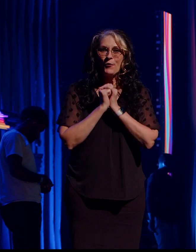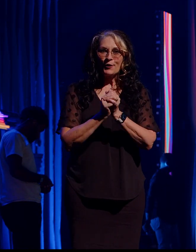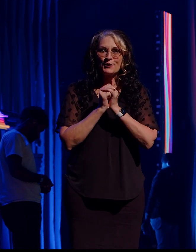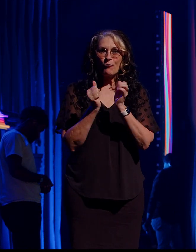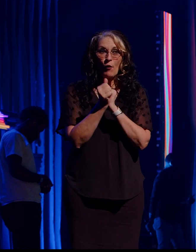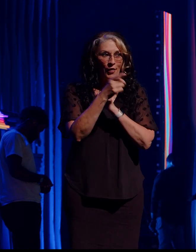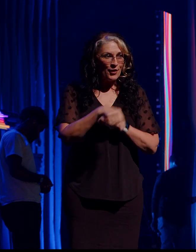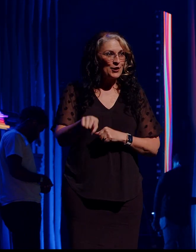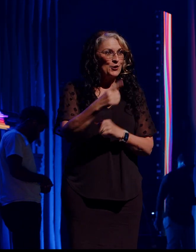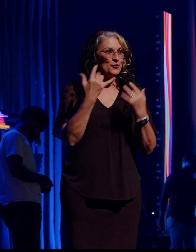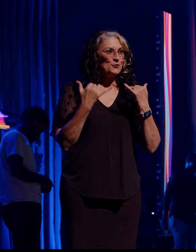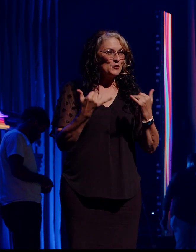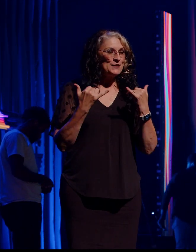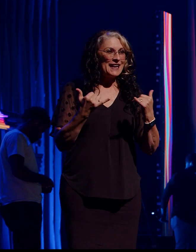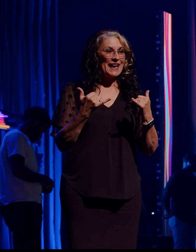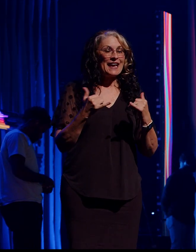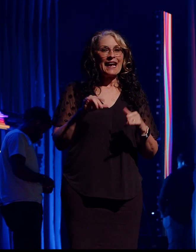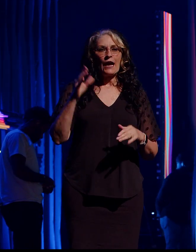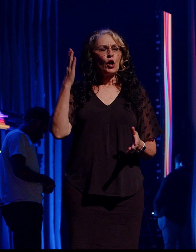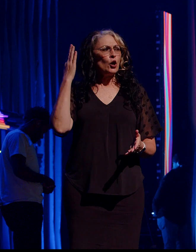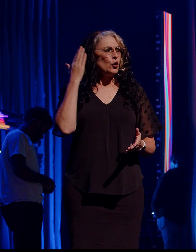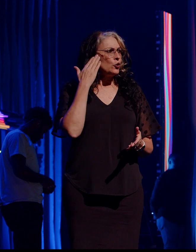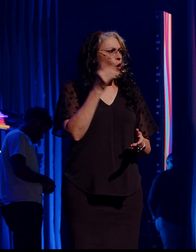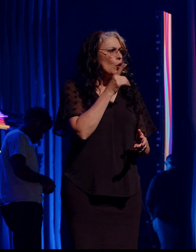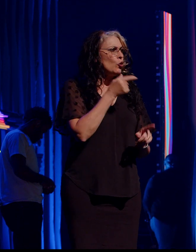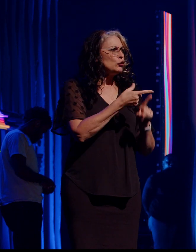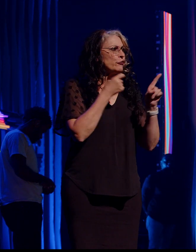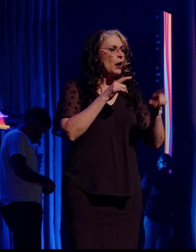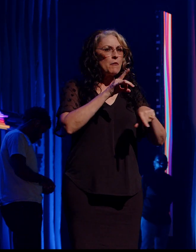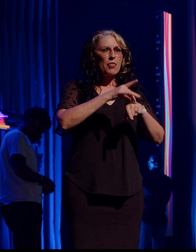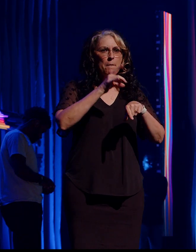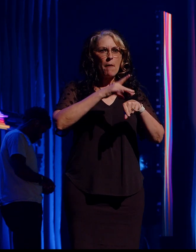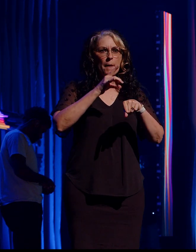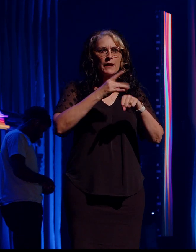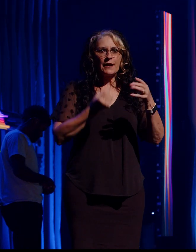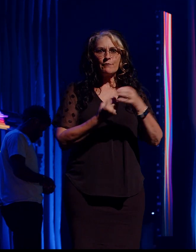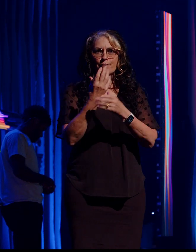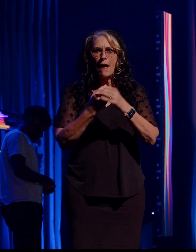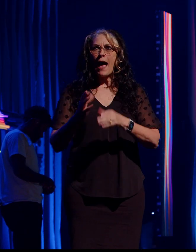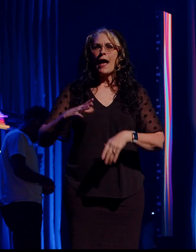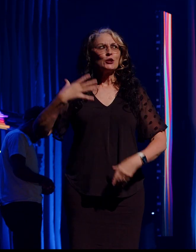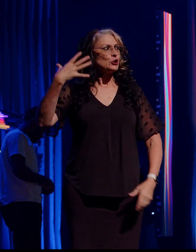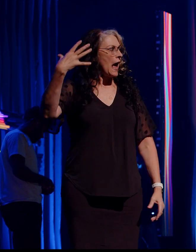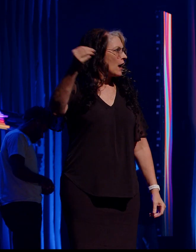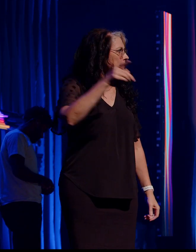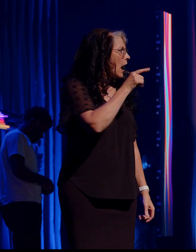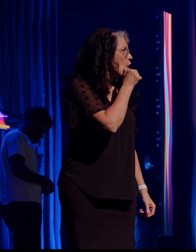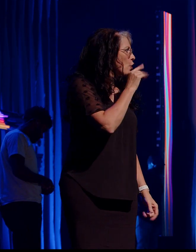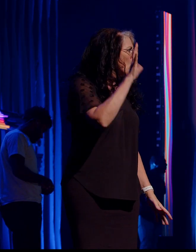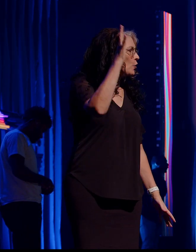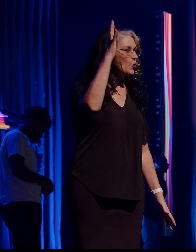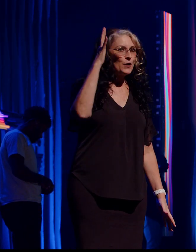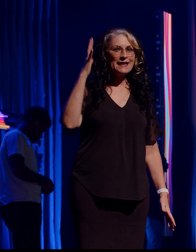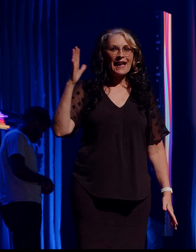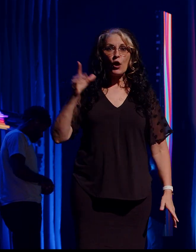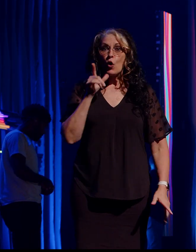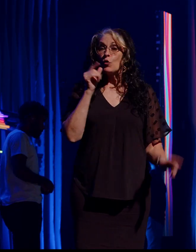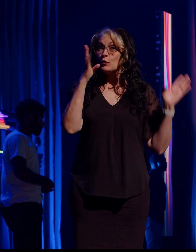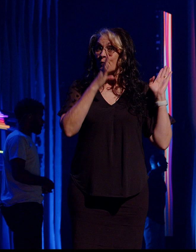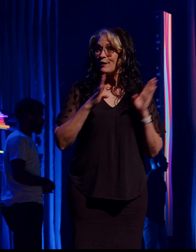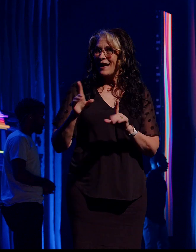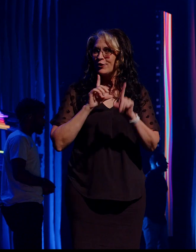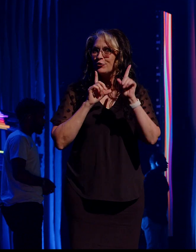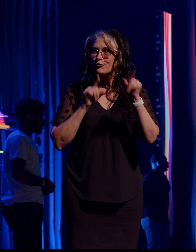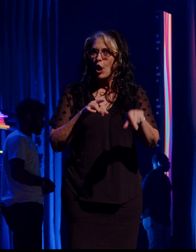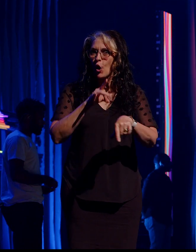worshiping with you today. Now, I need to know, who just came from the pumpkin patch outside? Anybody? Woo! Got it. All right, now who's planning to